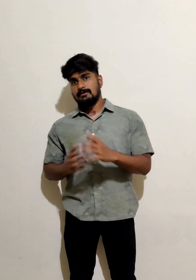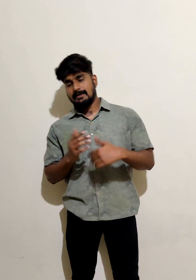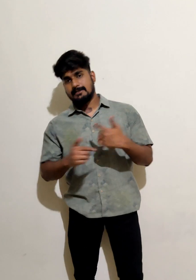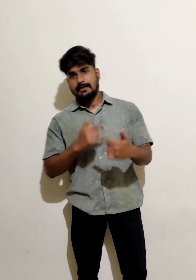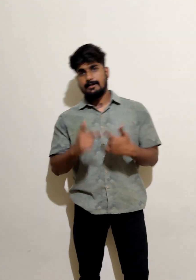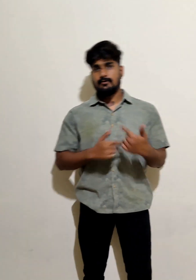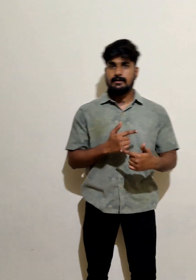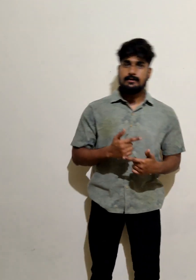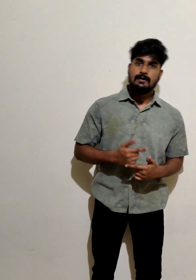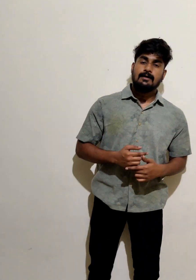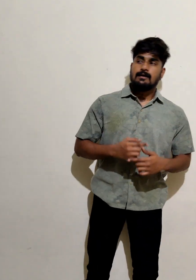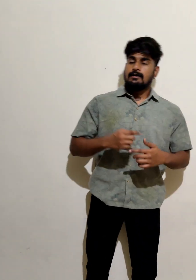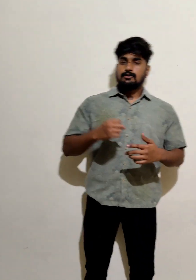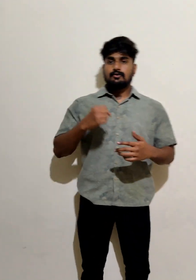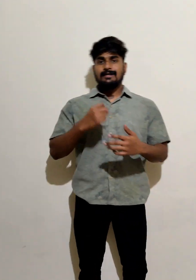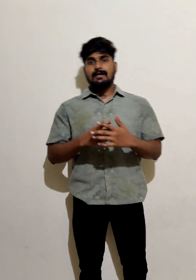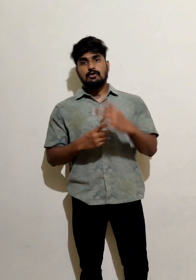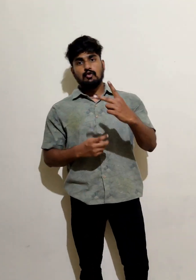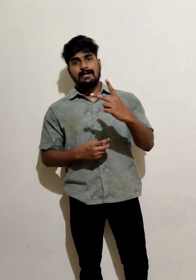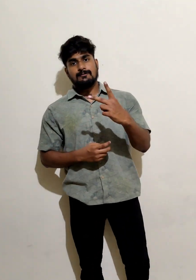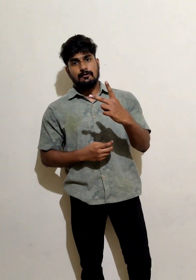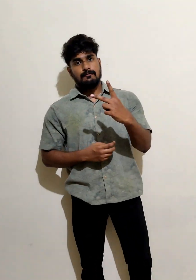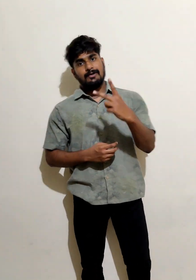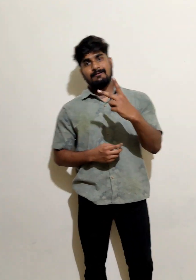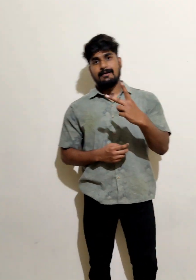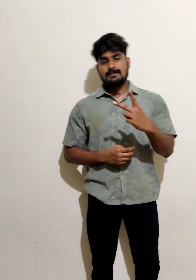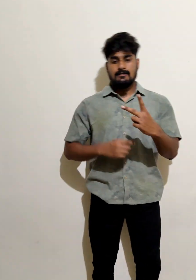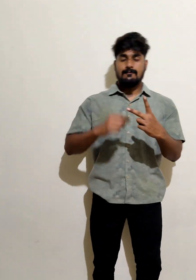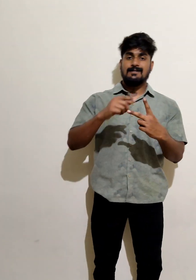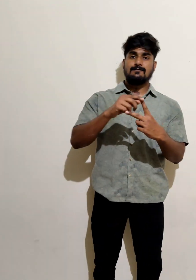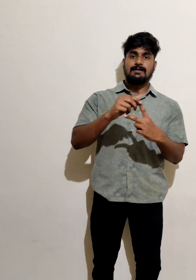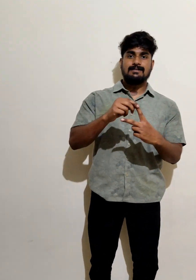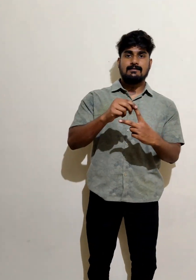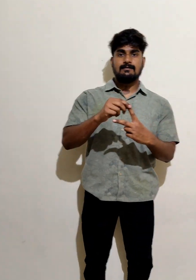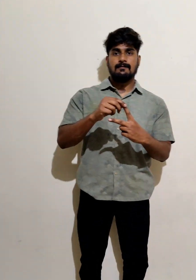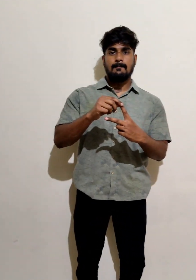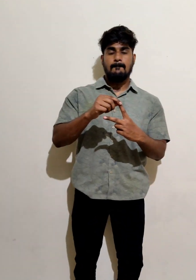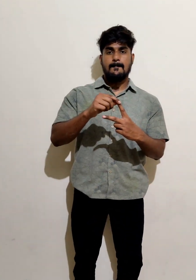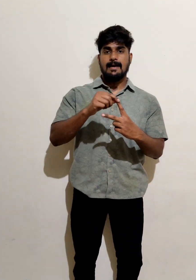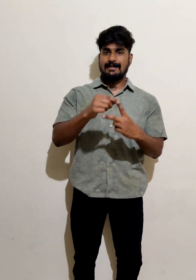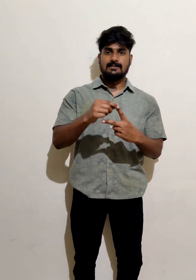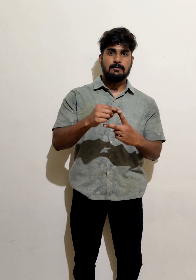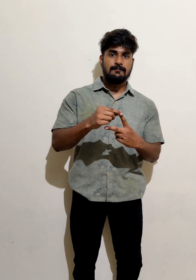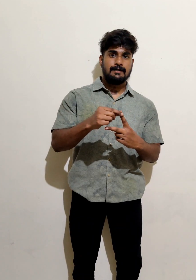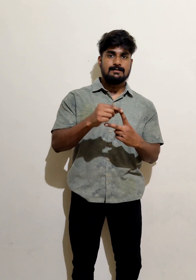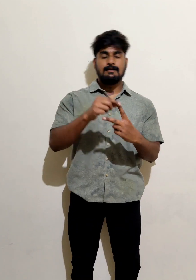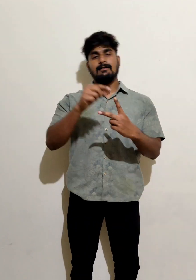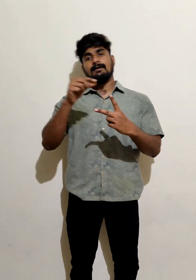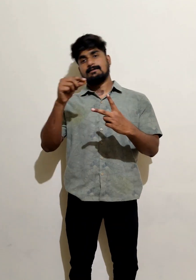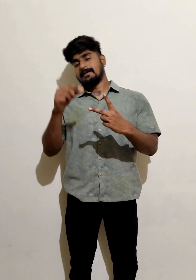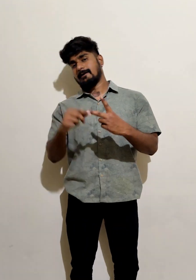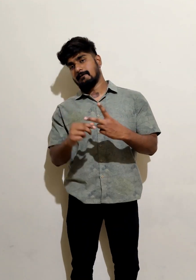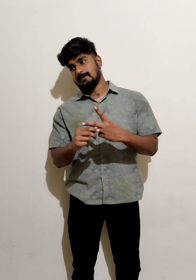So let's get into it. So there are two types of modifiers. First one is access modifiers and second one